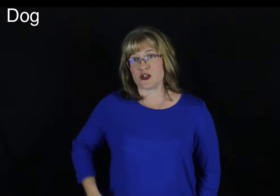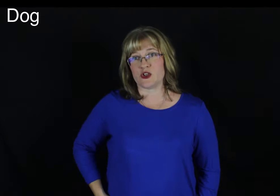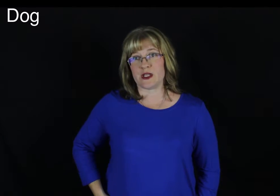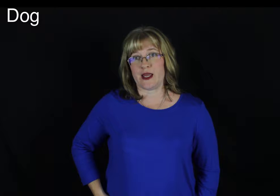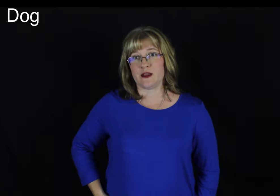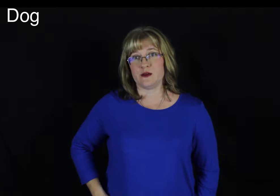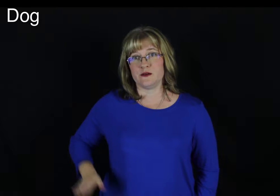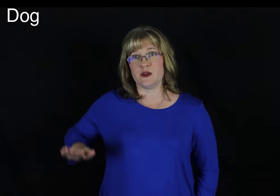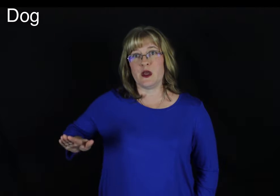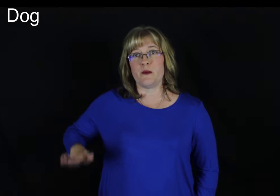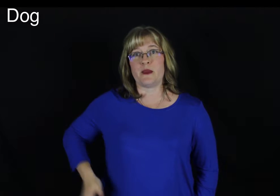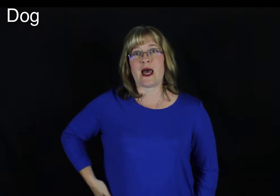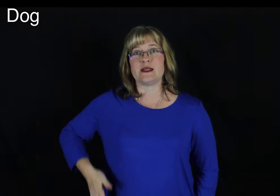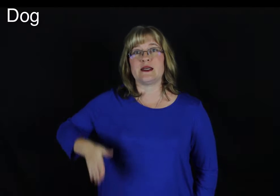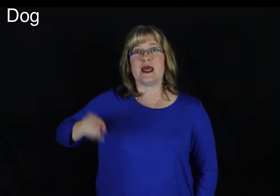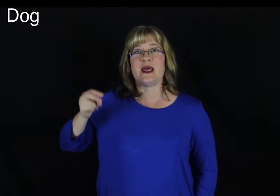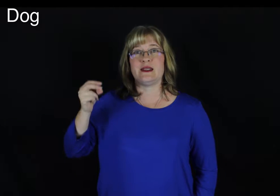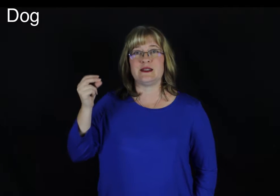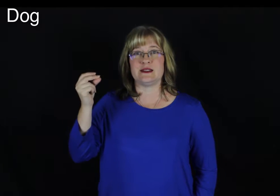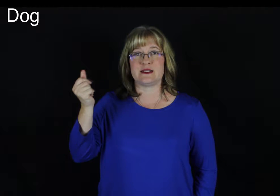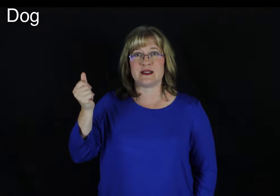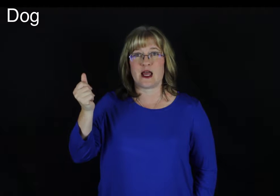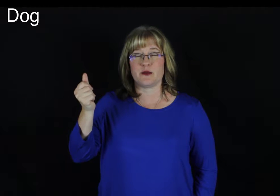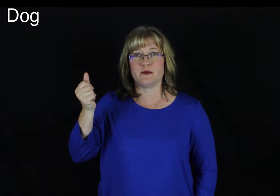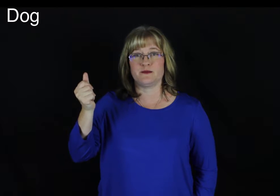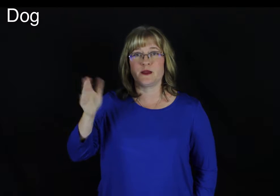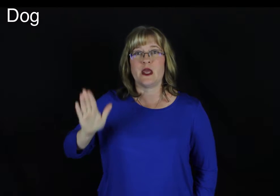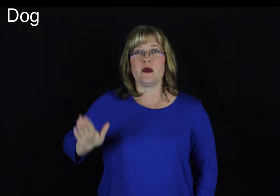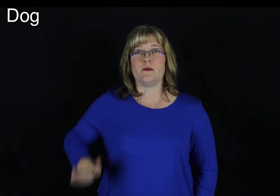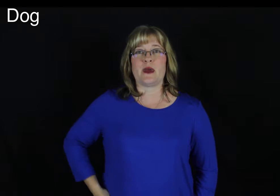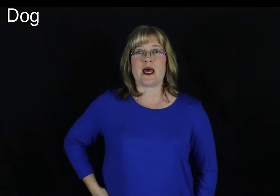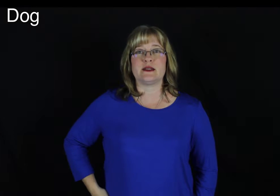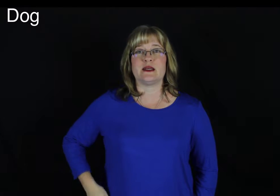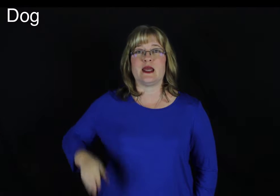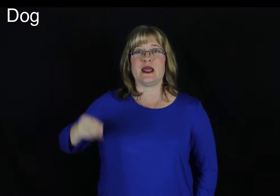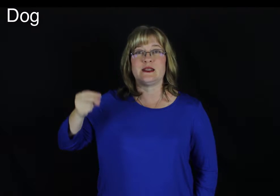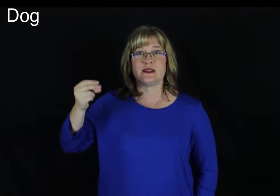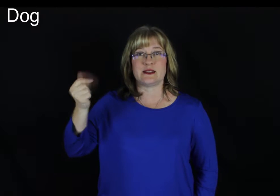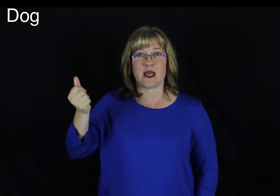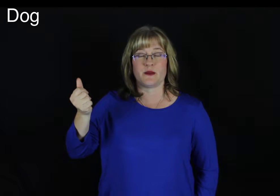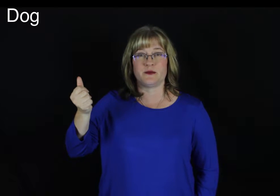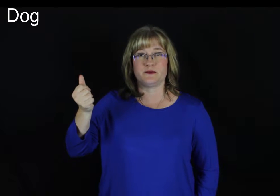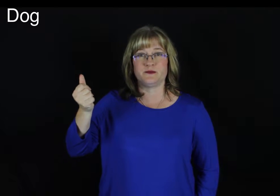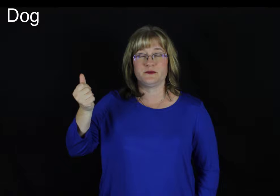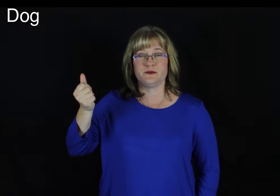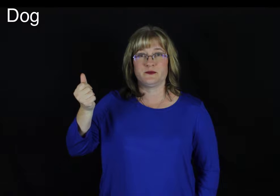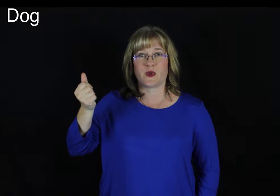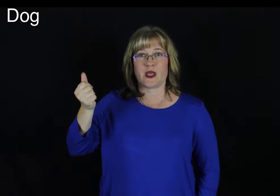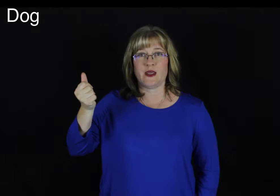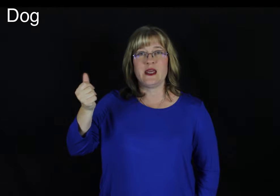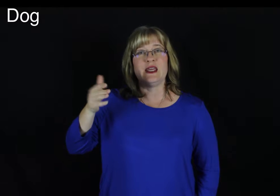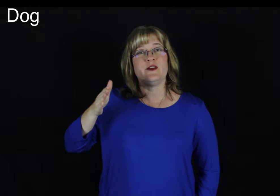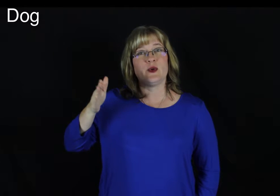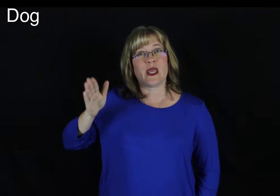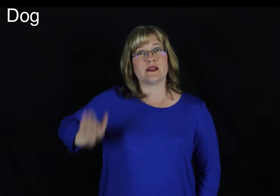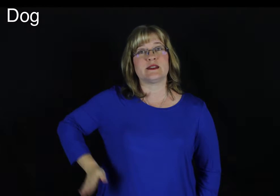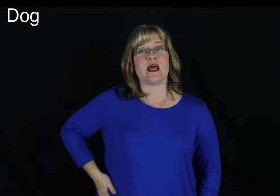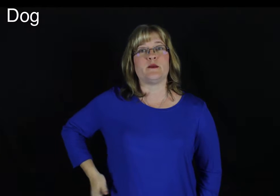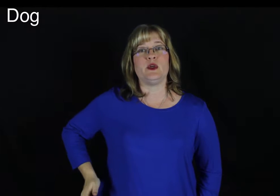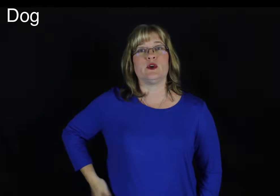pat your leg, pat and snap. Pat and snap. Okay? If you can't snap, you